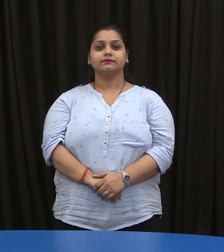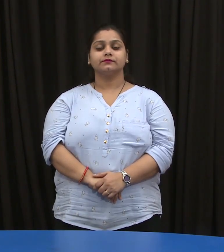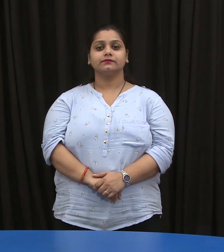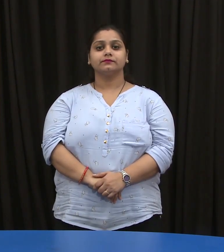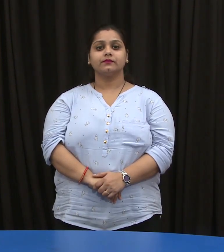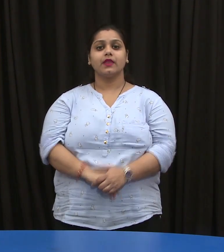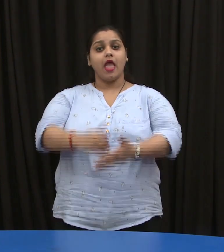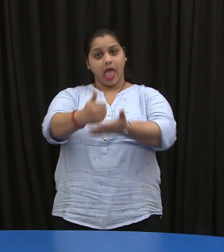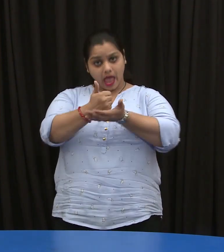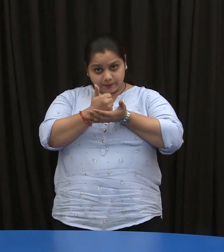helps to locate